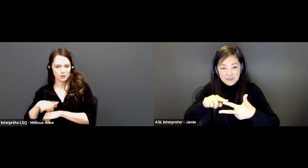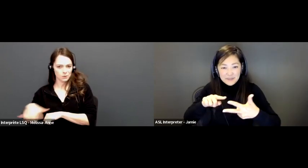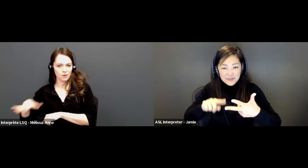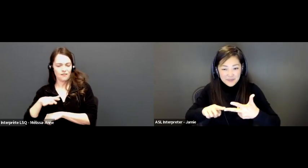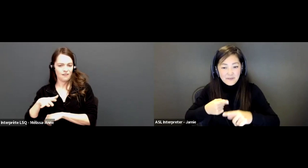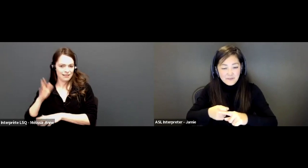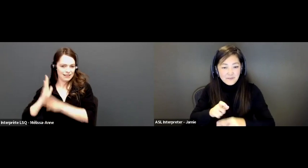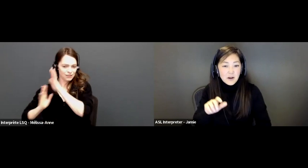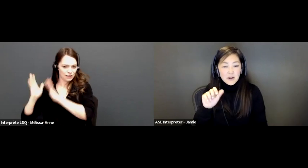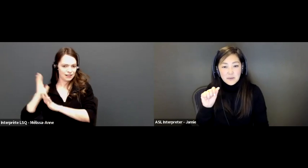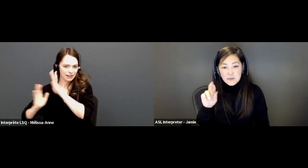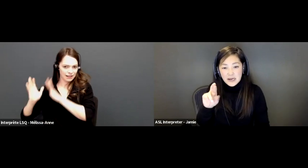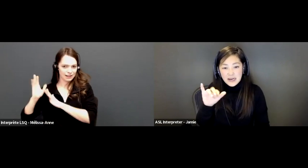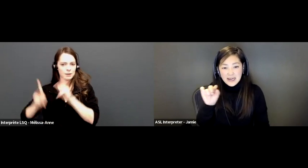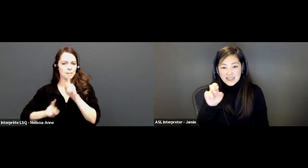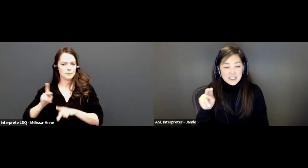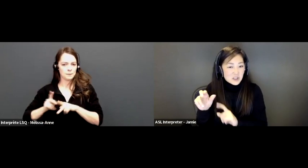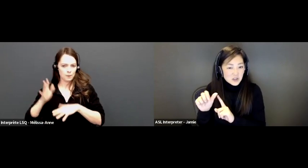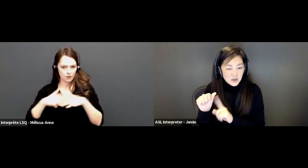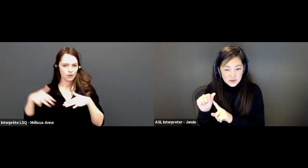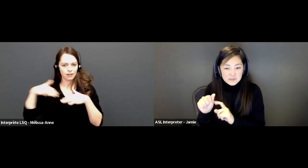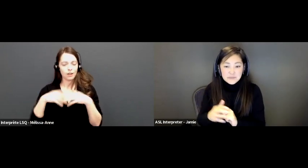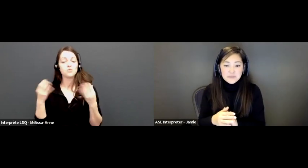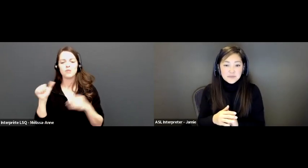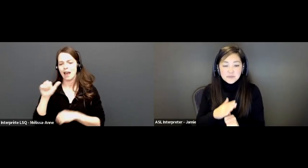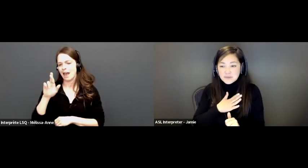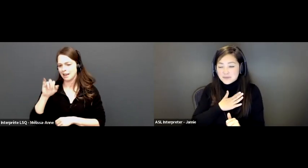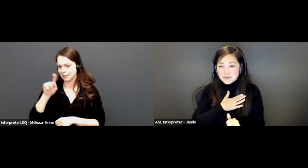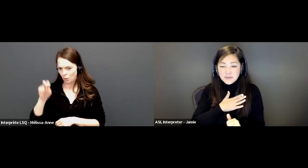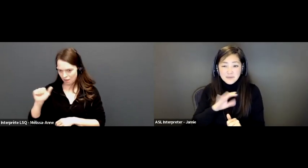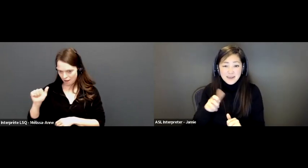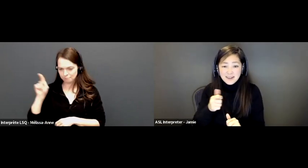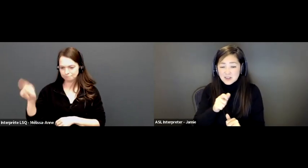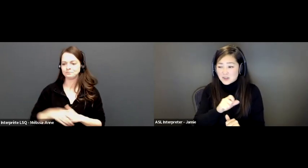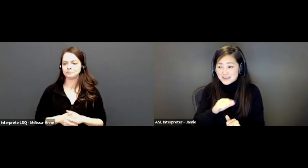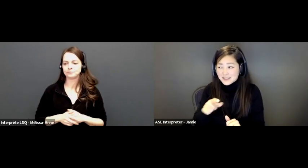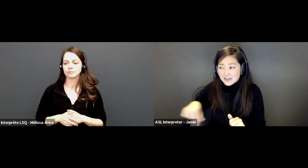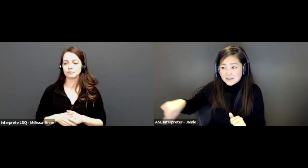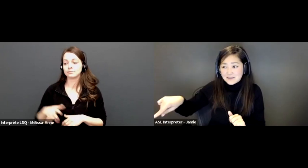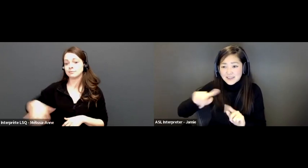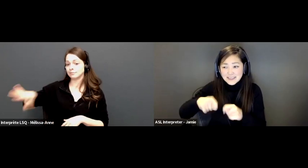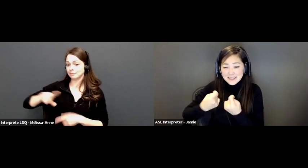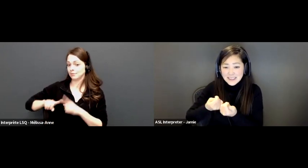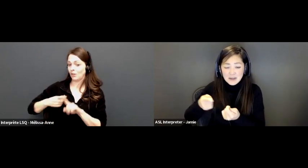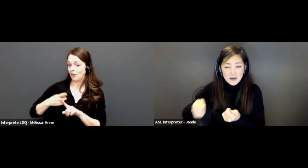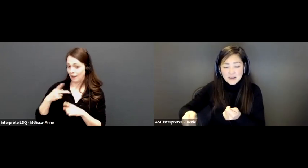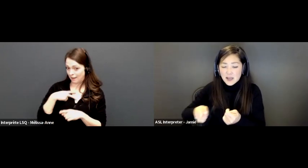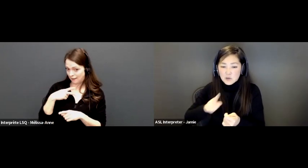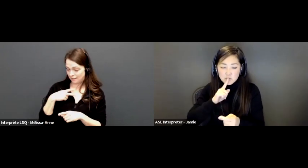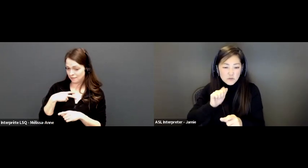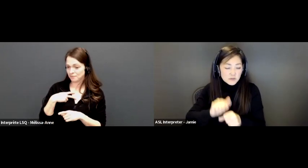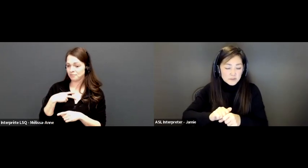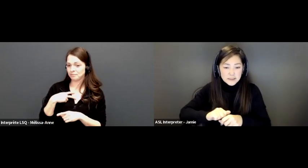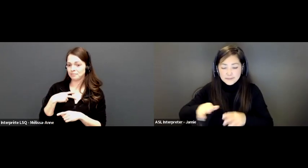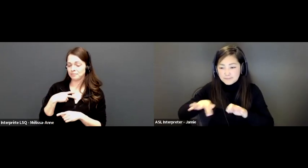actually. My colleagues today have really powerfully articulated what